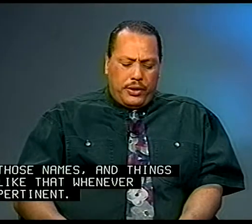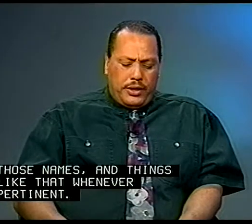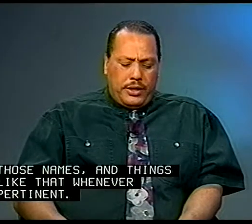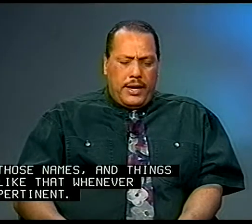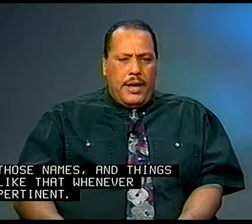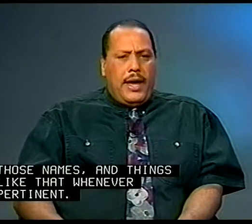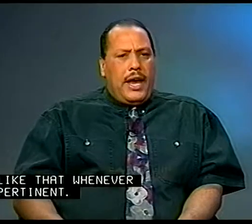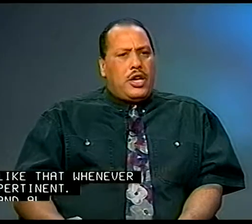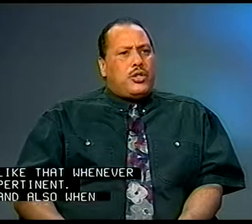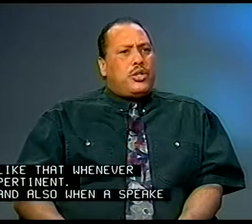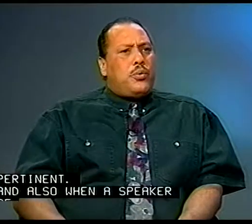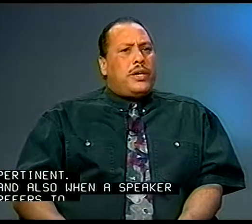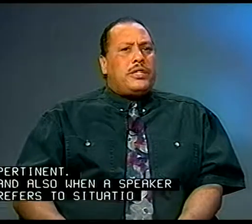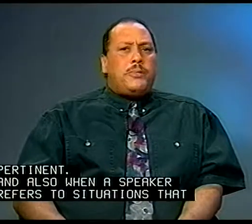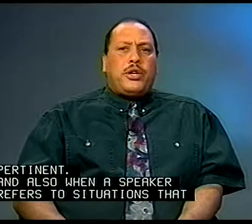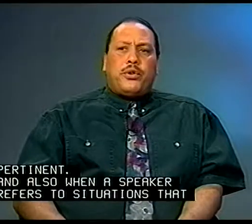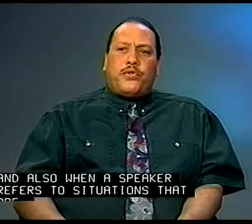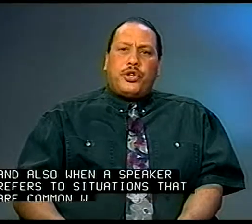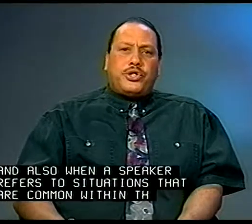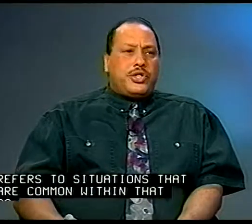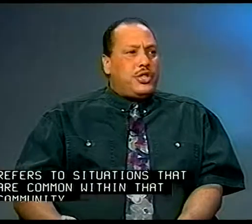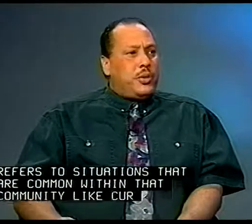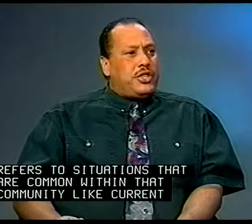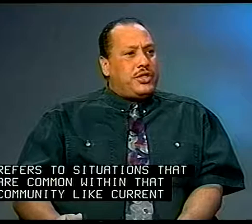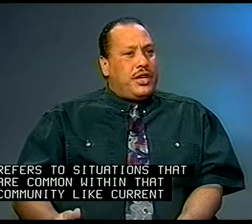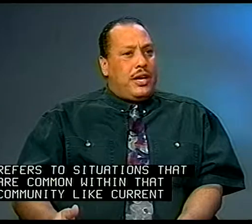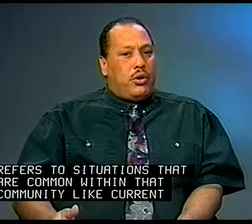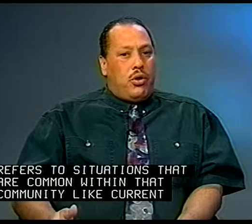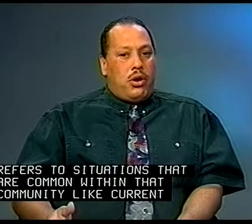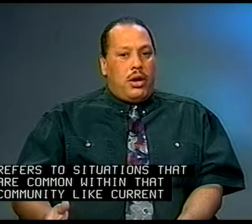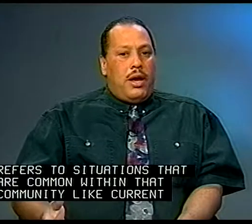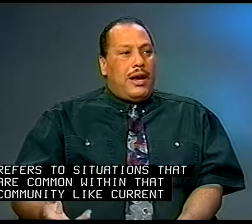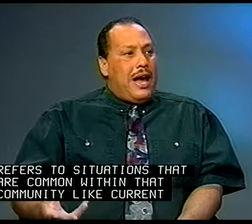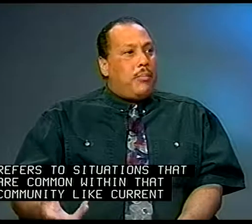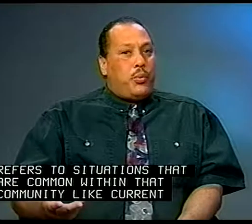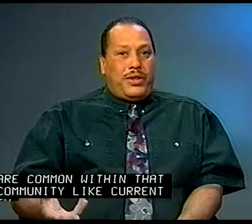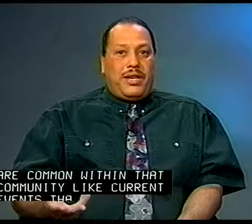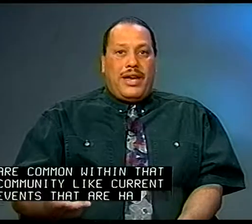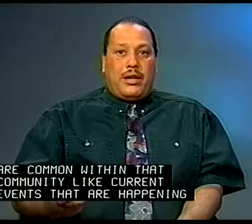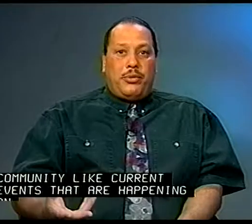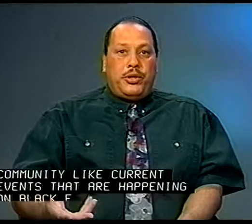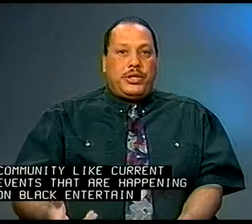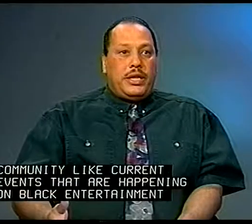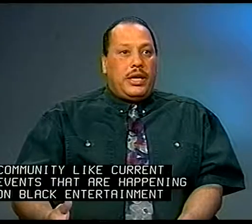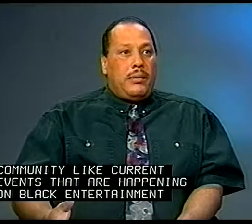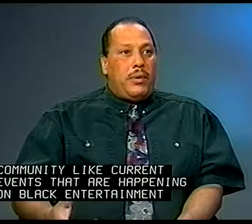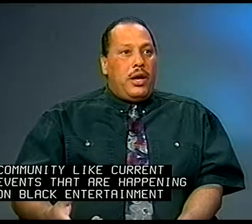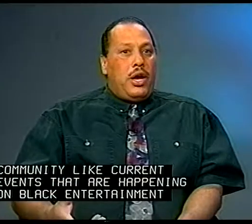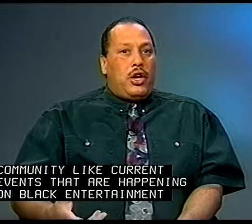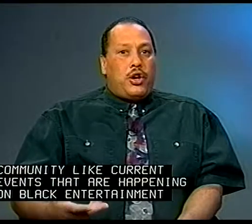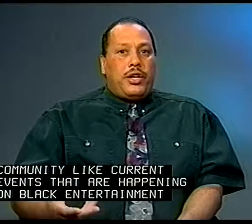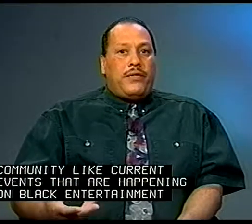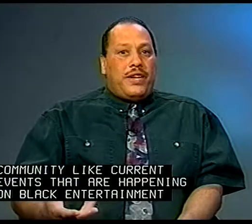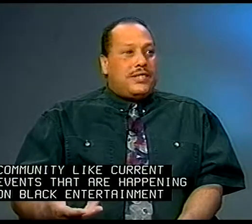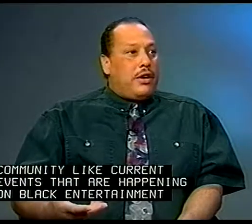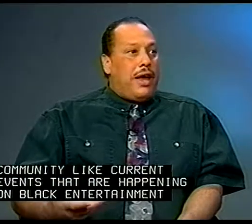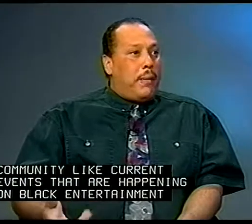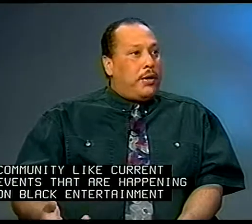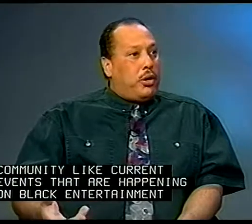pertinent. And also when a speaker refers to situations that are common within that community, current events that are happening on